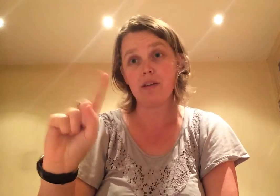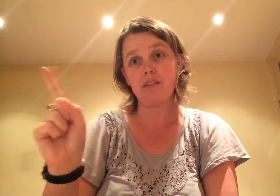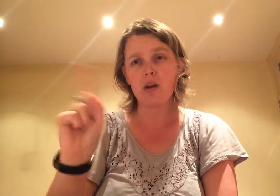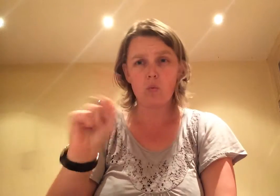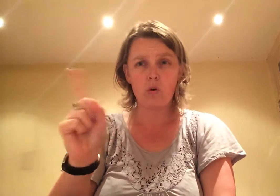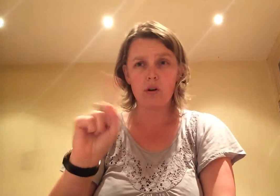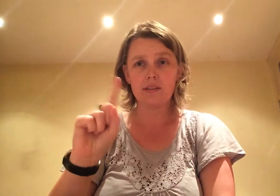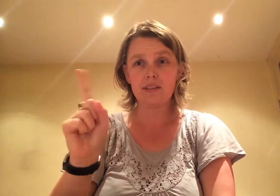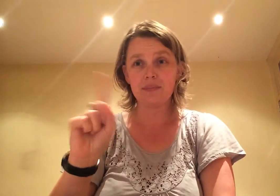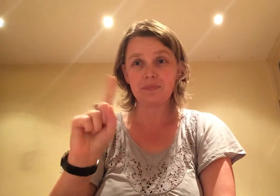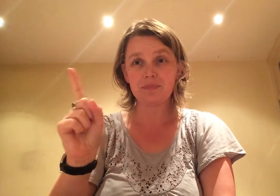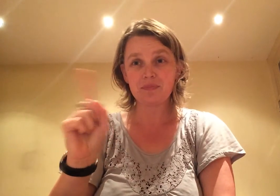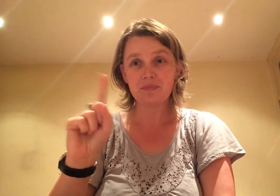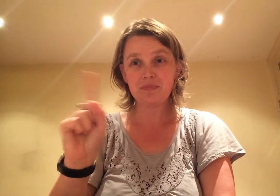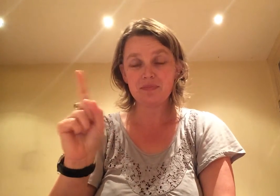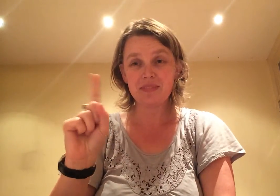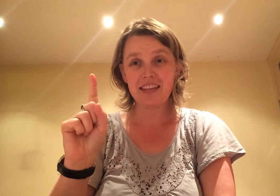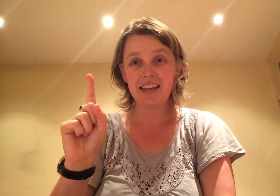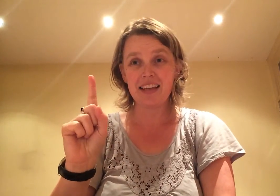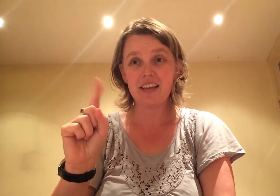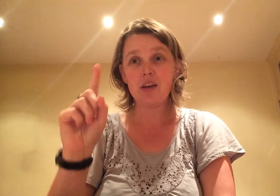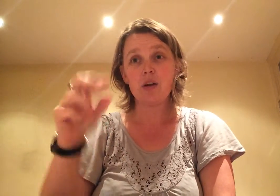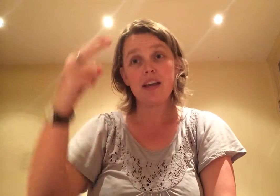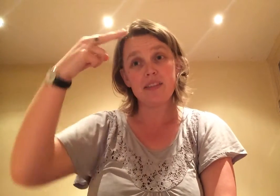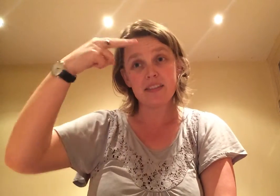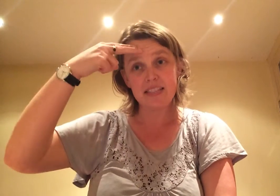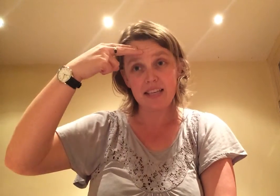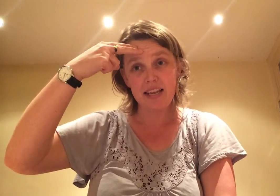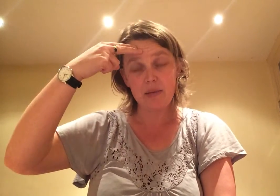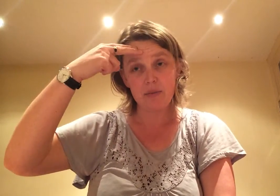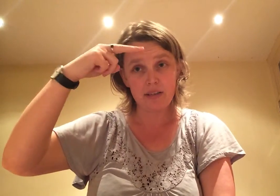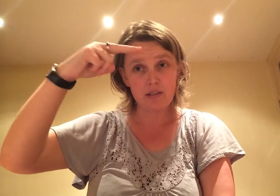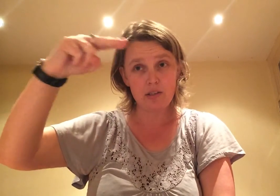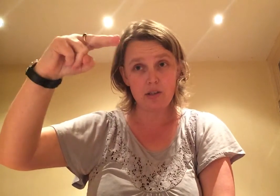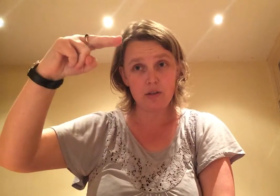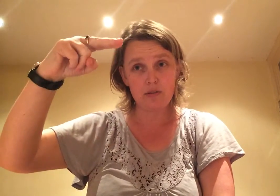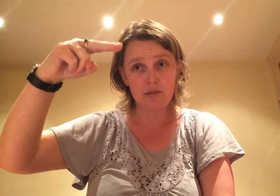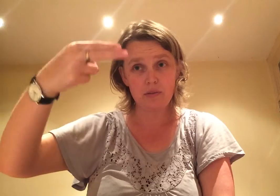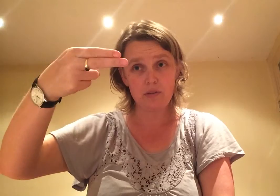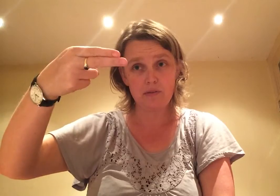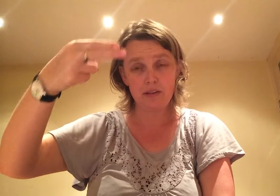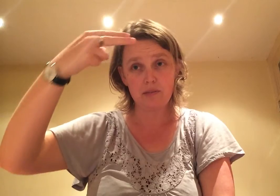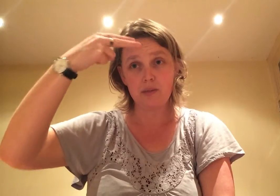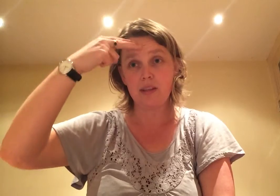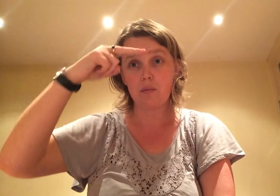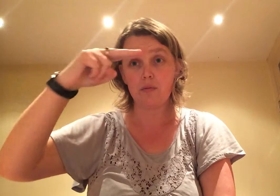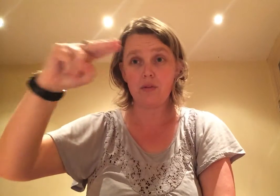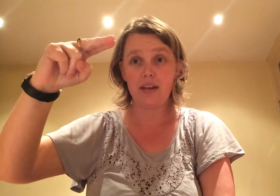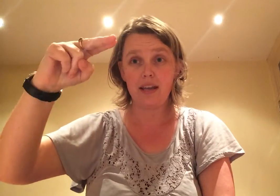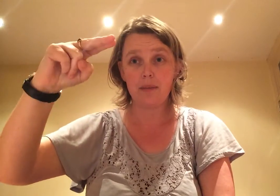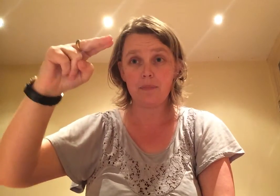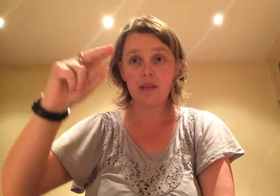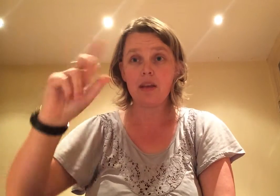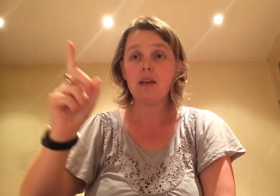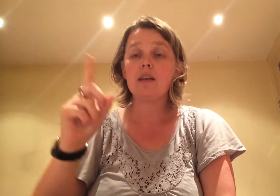it around. What? Okay. And this is name, like it's a salute with 2 fingers. We did that before, name.